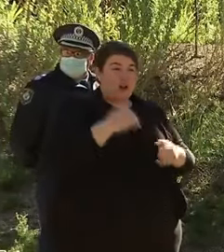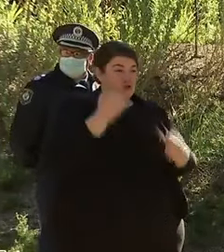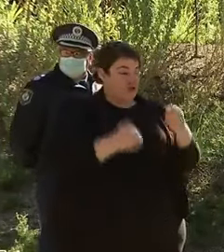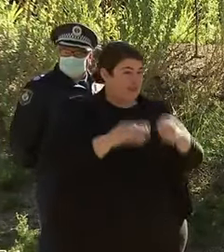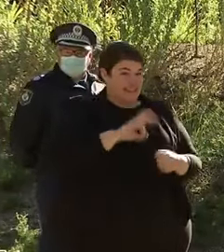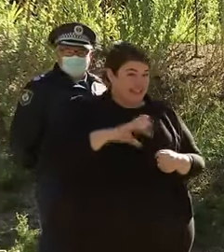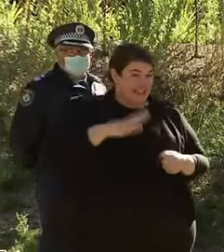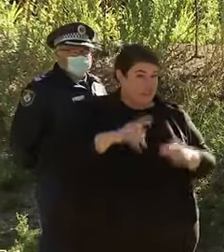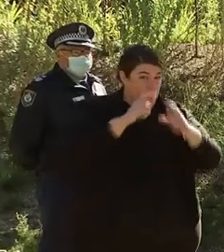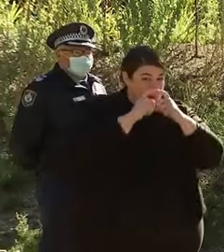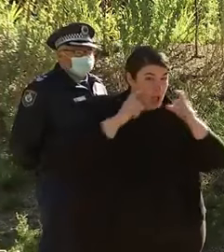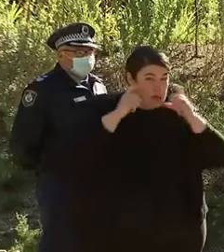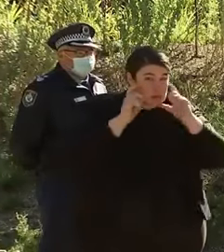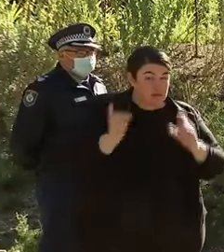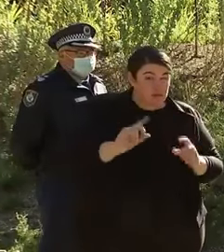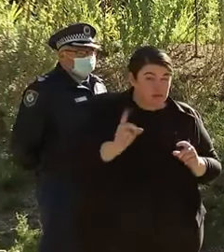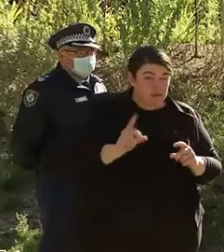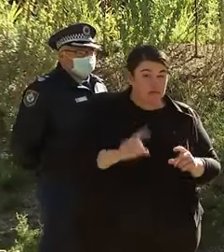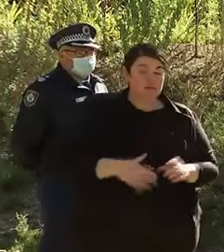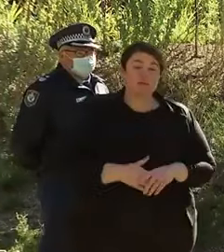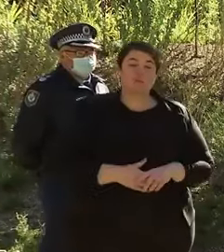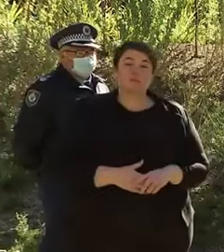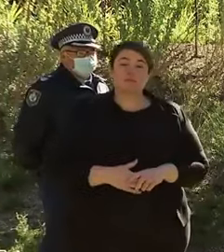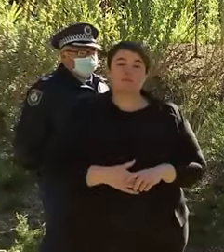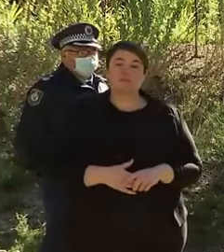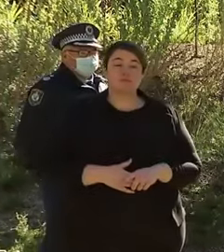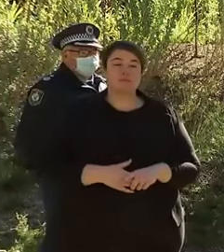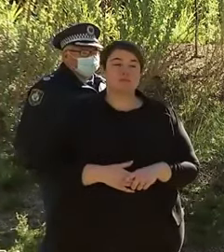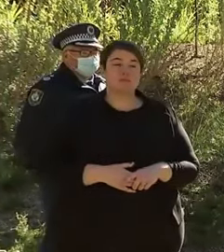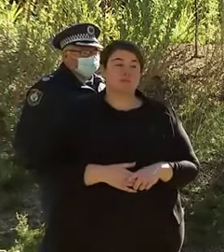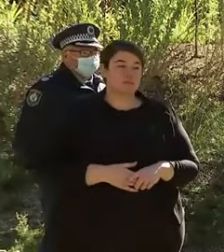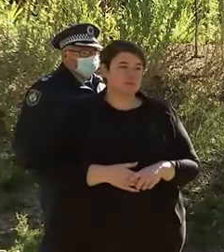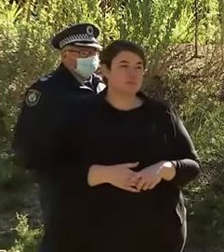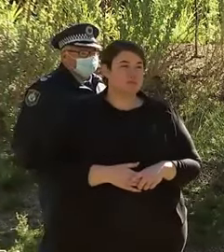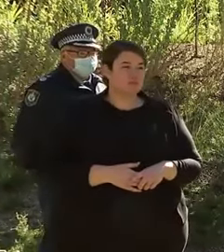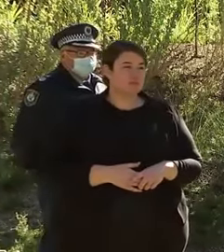mask. Is that correct? What is clear is that the clinical